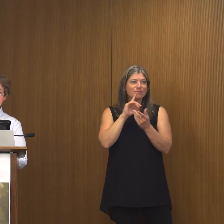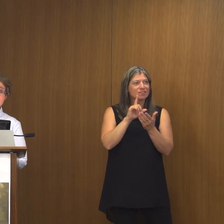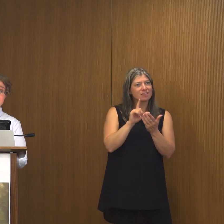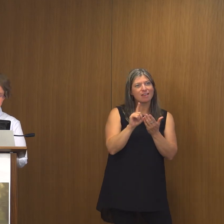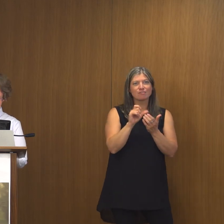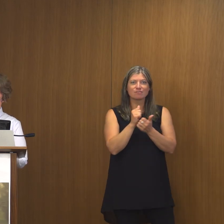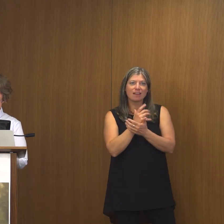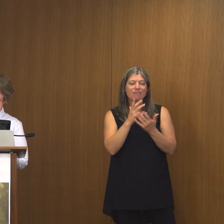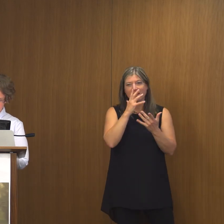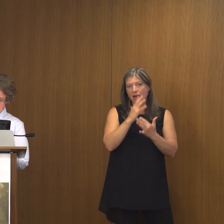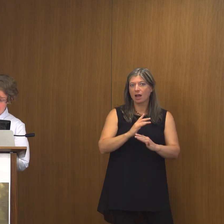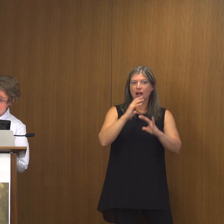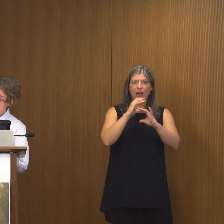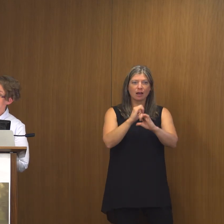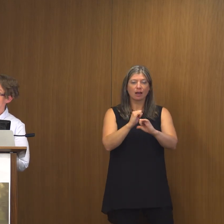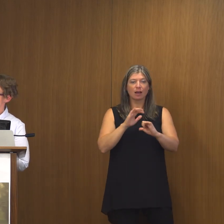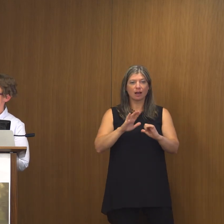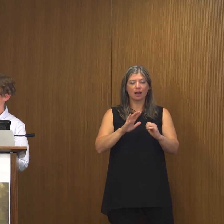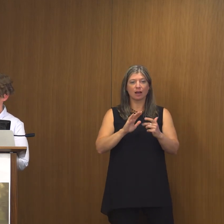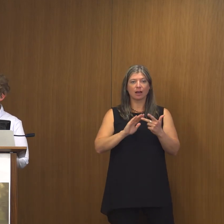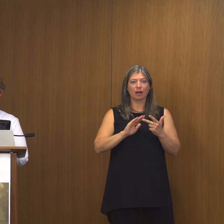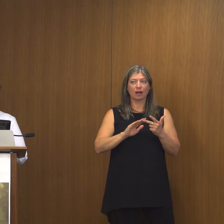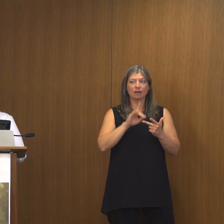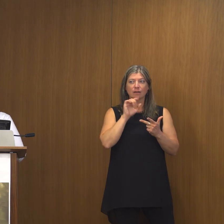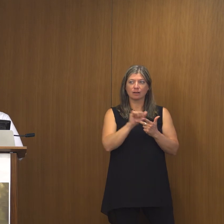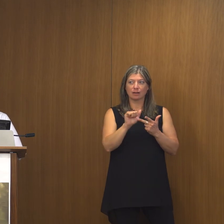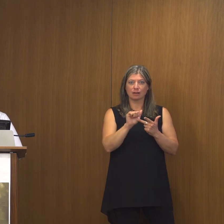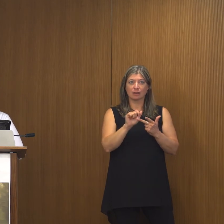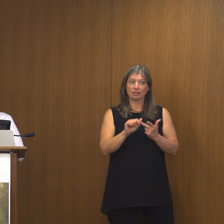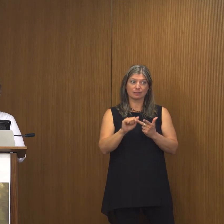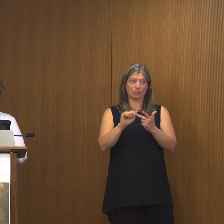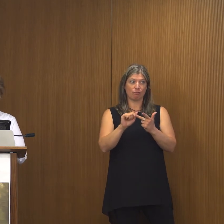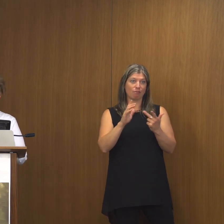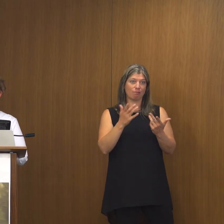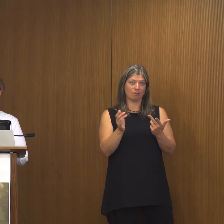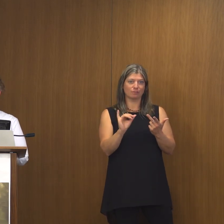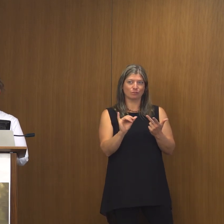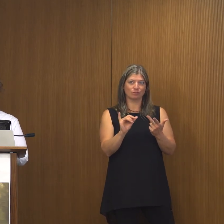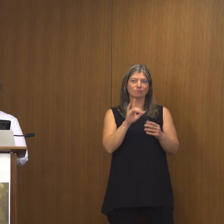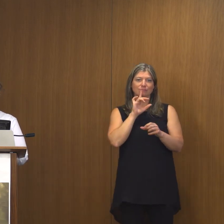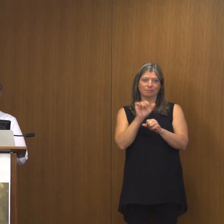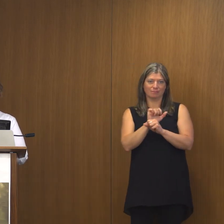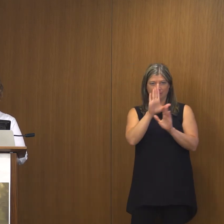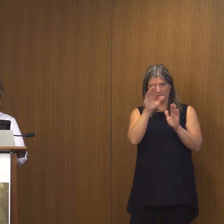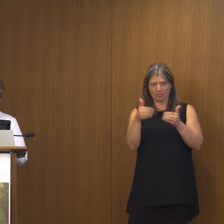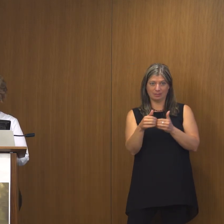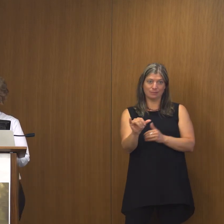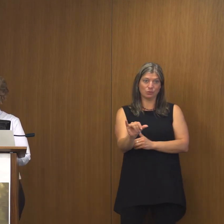clear that this interest in these things was actually a special interest, and in fact a symptom of